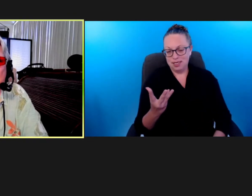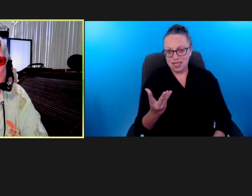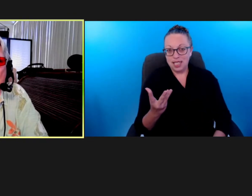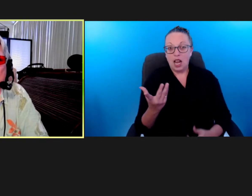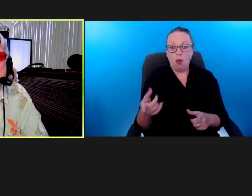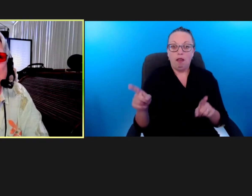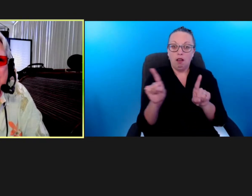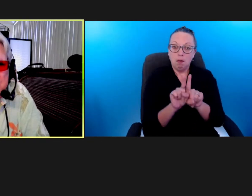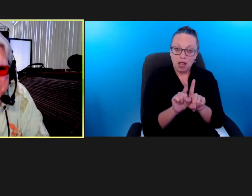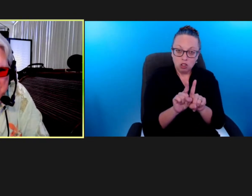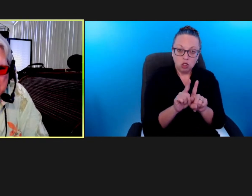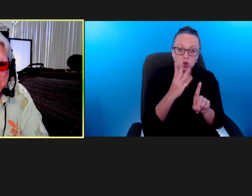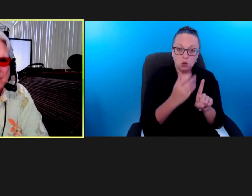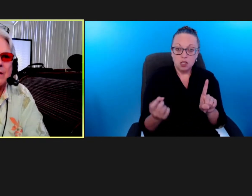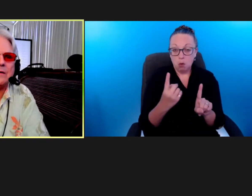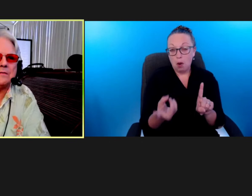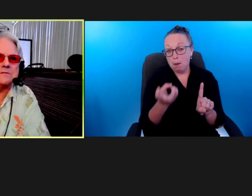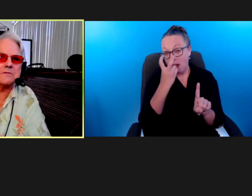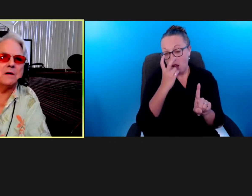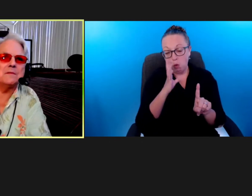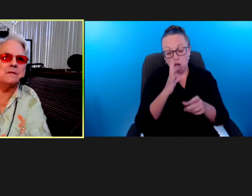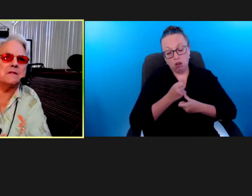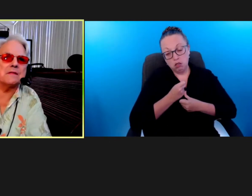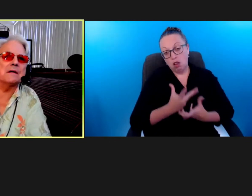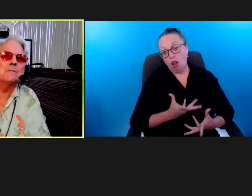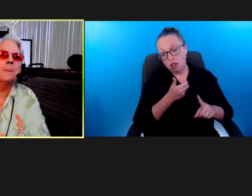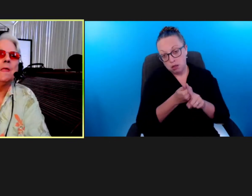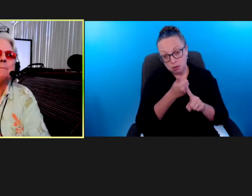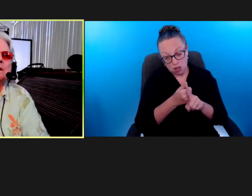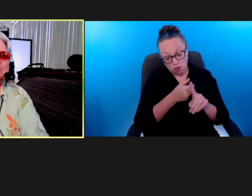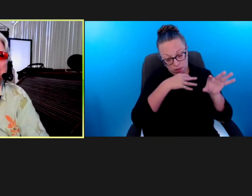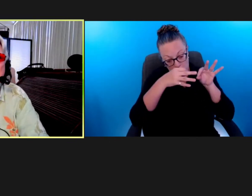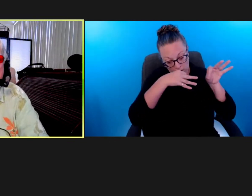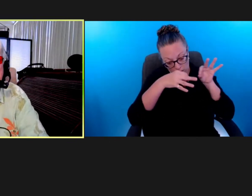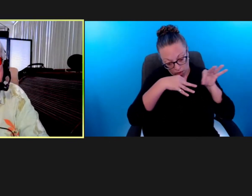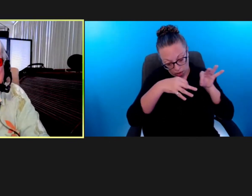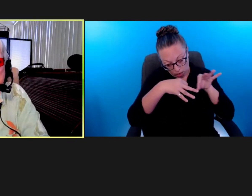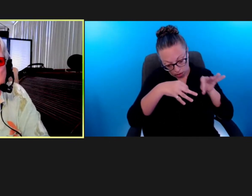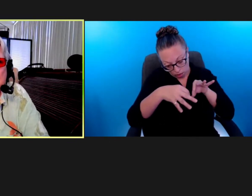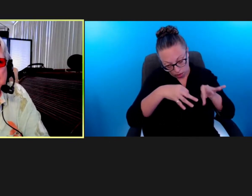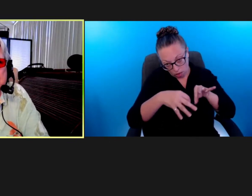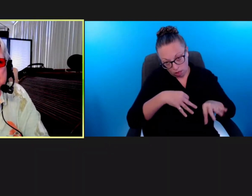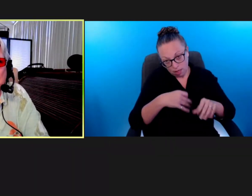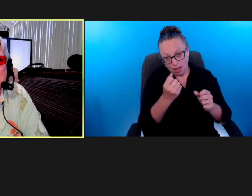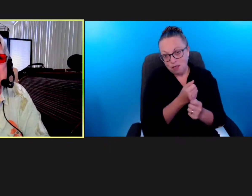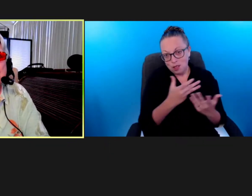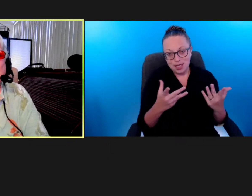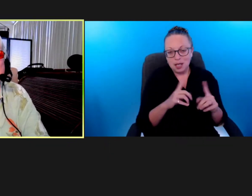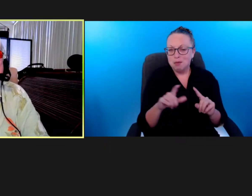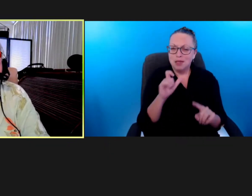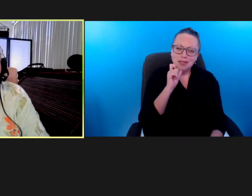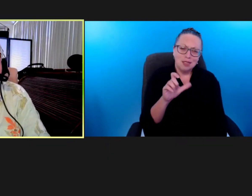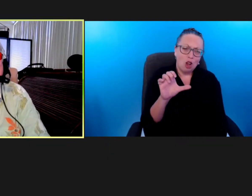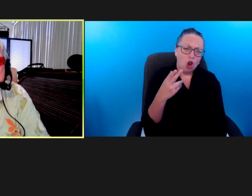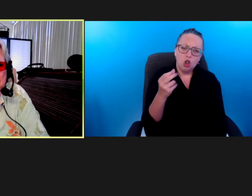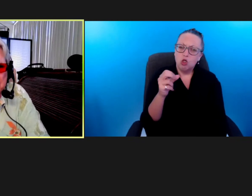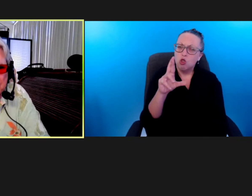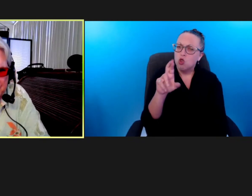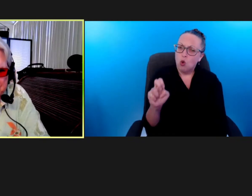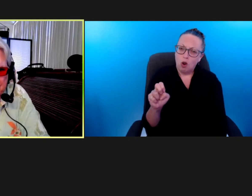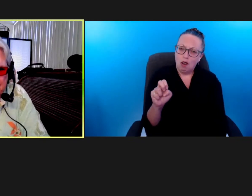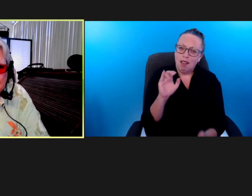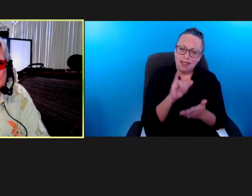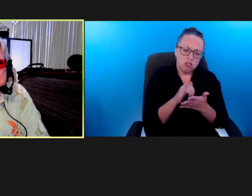blind would exhaust themselves if they audio described everything, but it should not be a chore. It is part of the informal